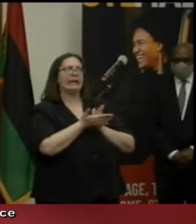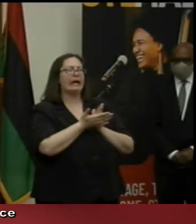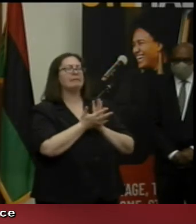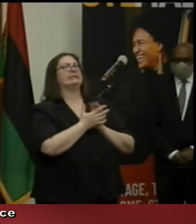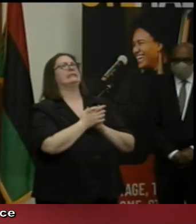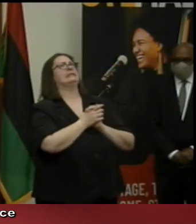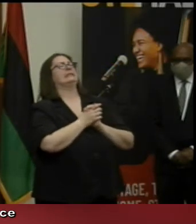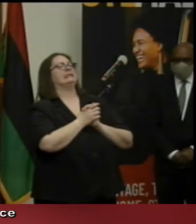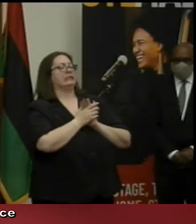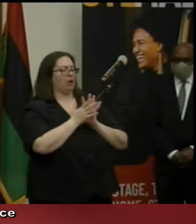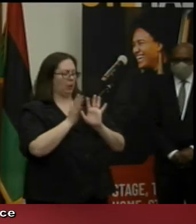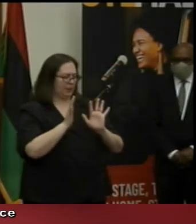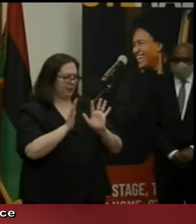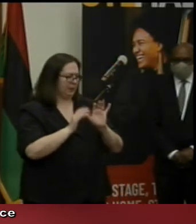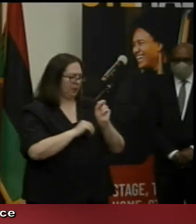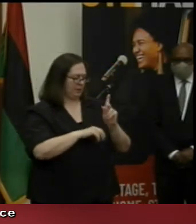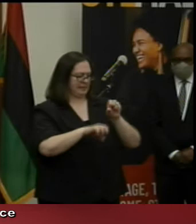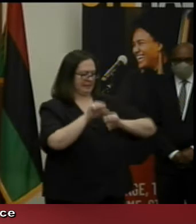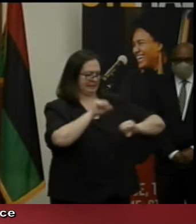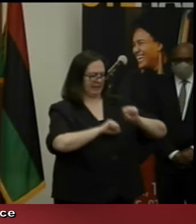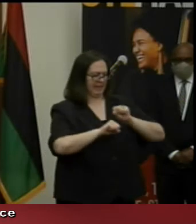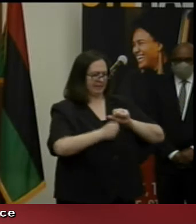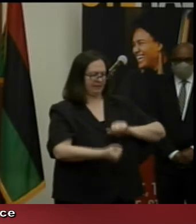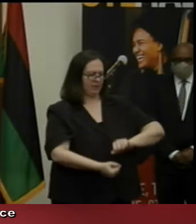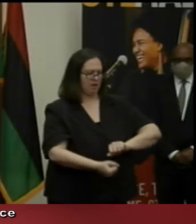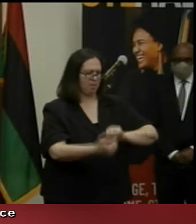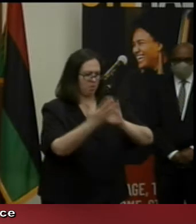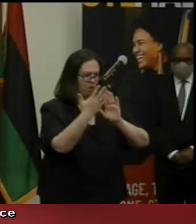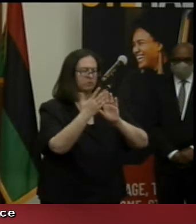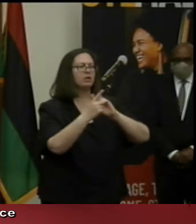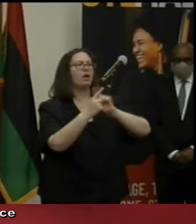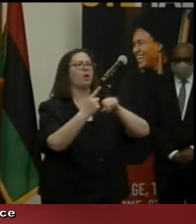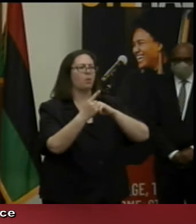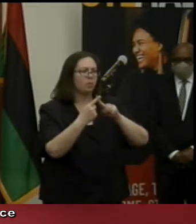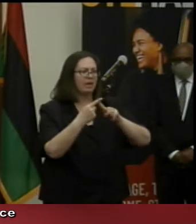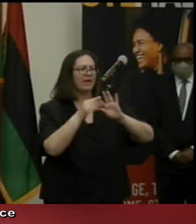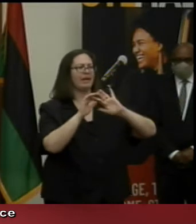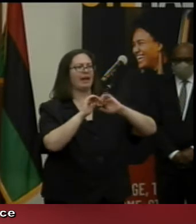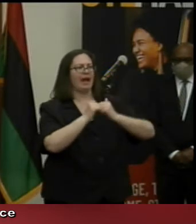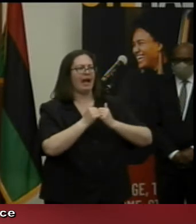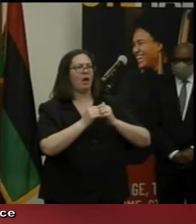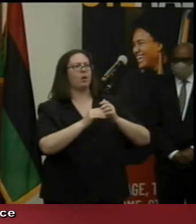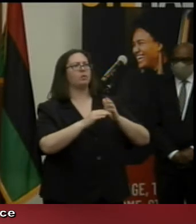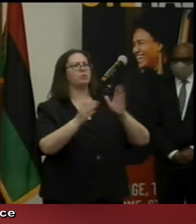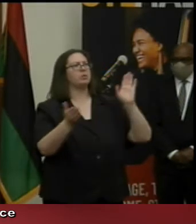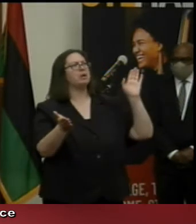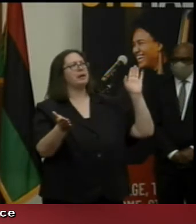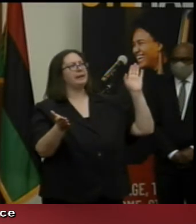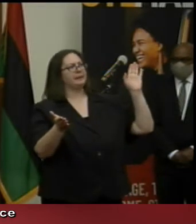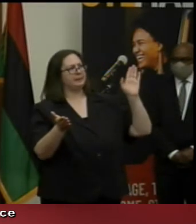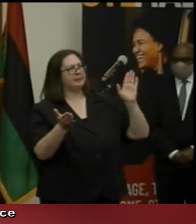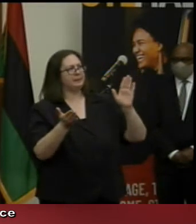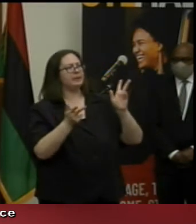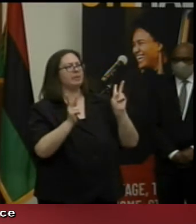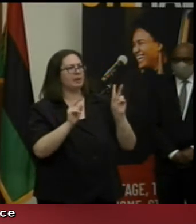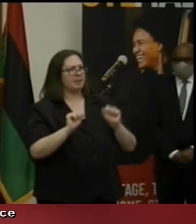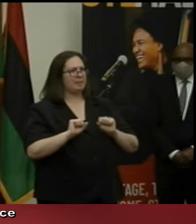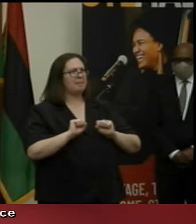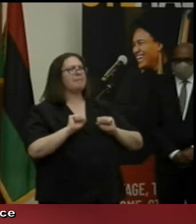scientific approach to lifting these strategies. As the mayor mentioned, we understand that there is a significant economic